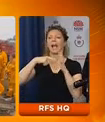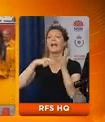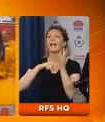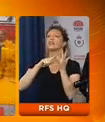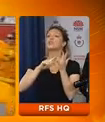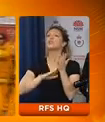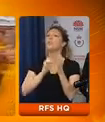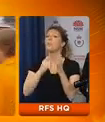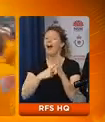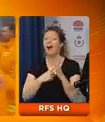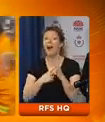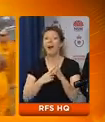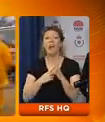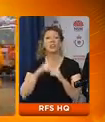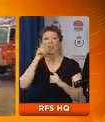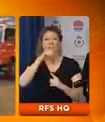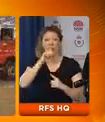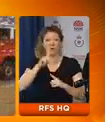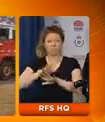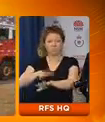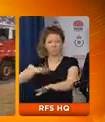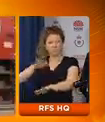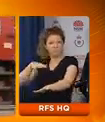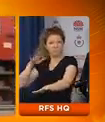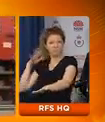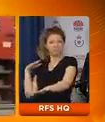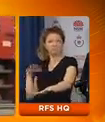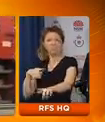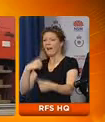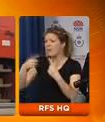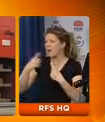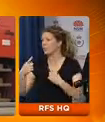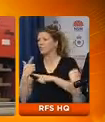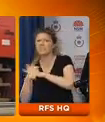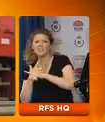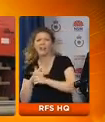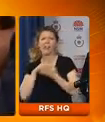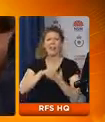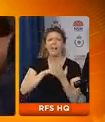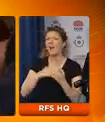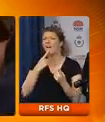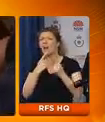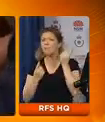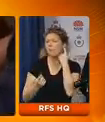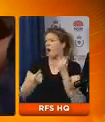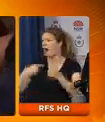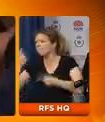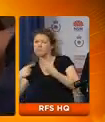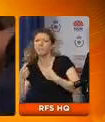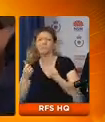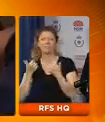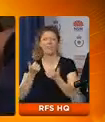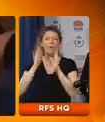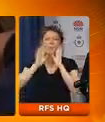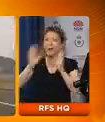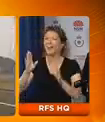example. People were flowing outside the community hall, sharing information updating information, and it's wonderful to